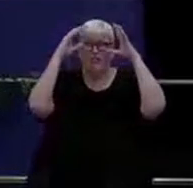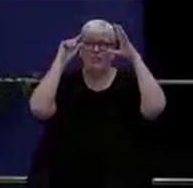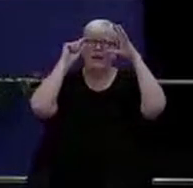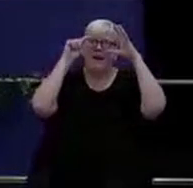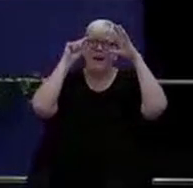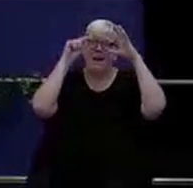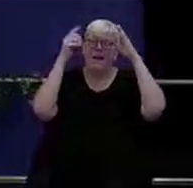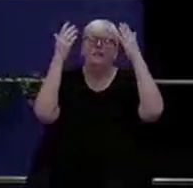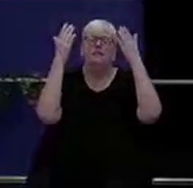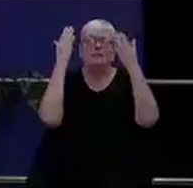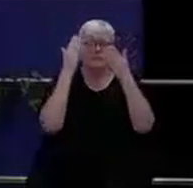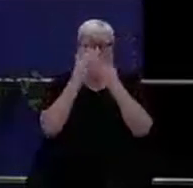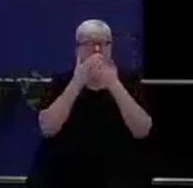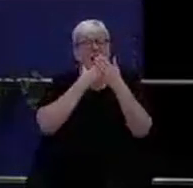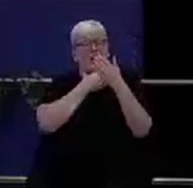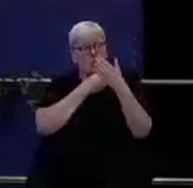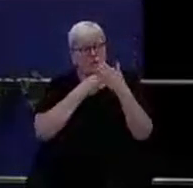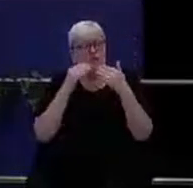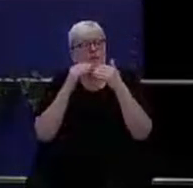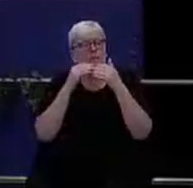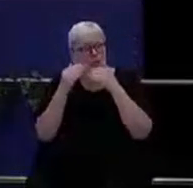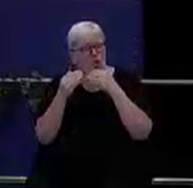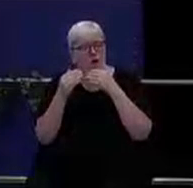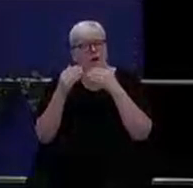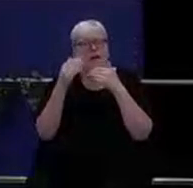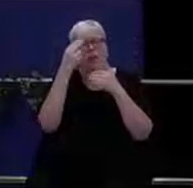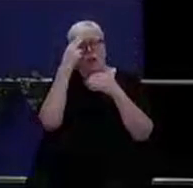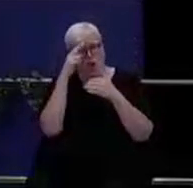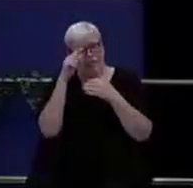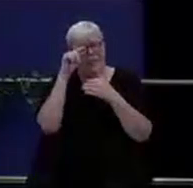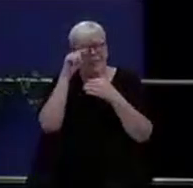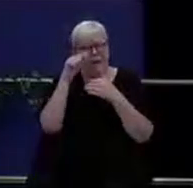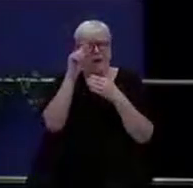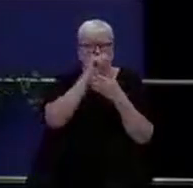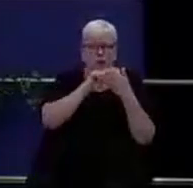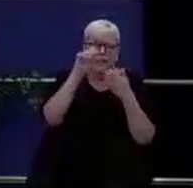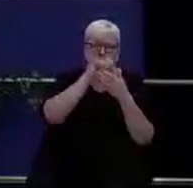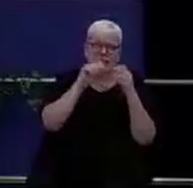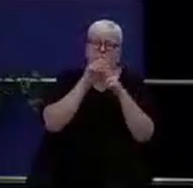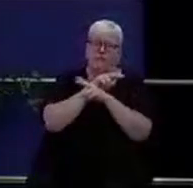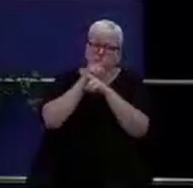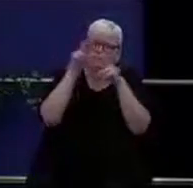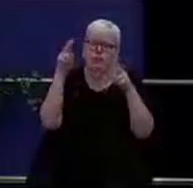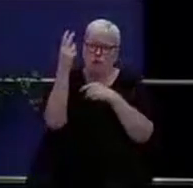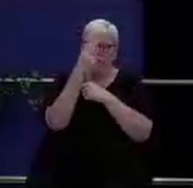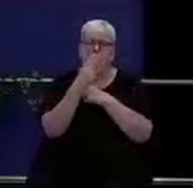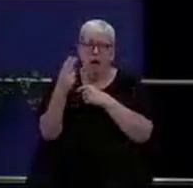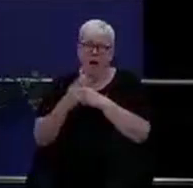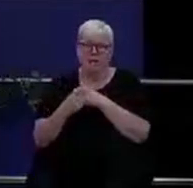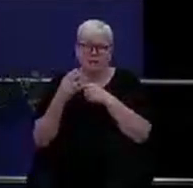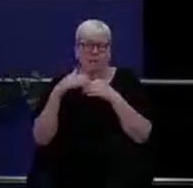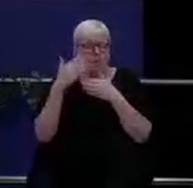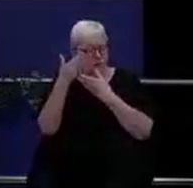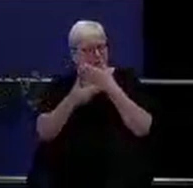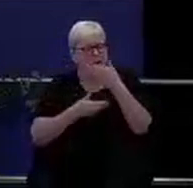So I wish that, you know, there was a bit more pooling of that instead of, you know, separate pots of funding, and because then there would be a bit more dialogue between